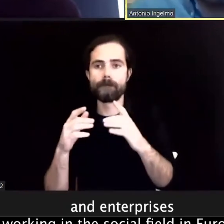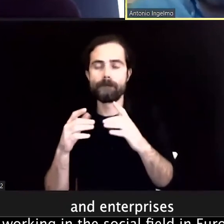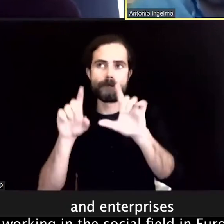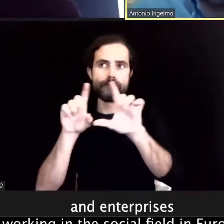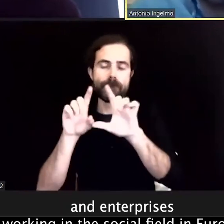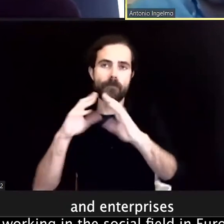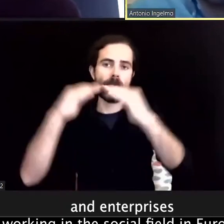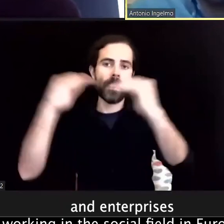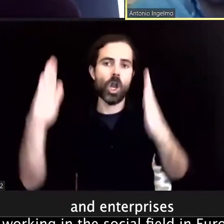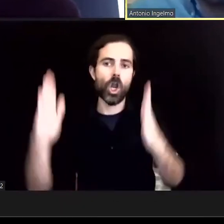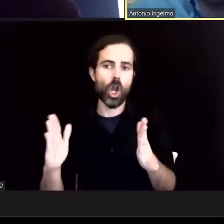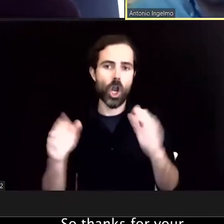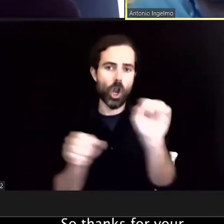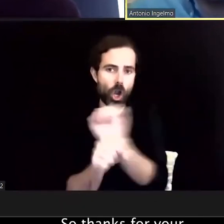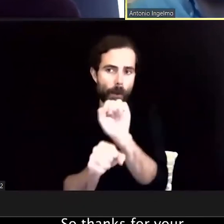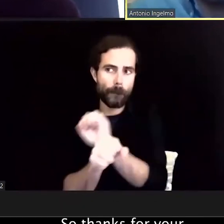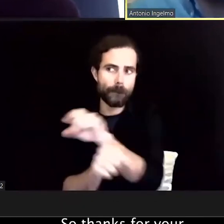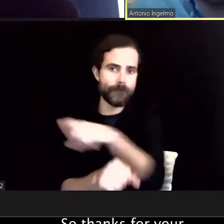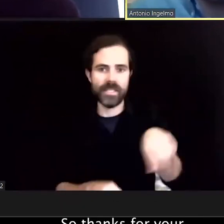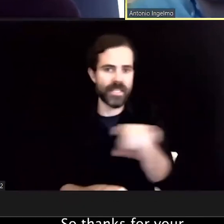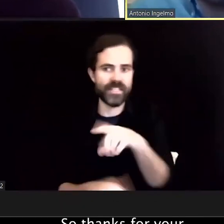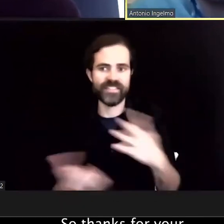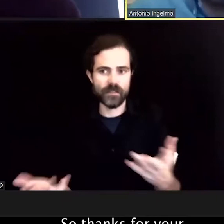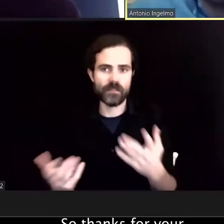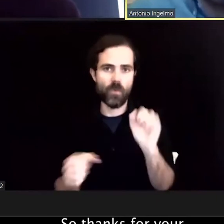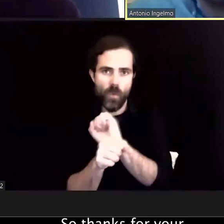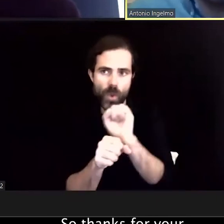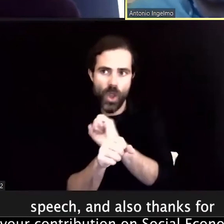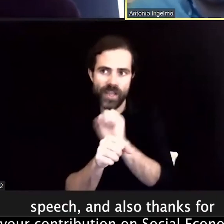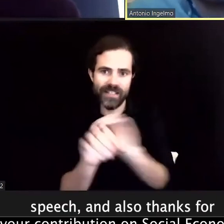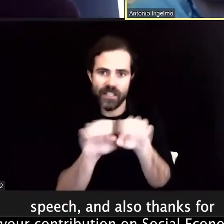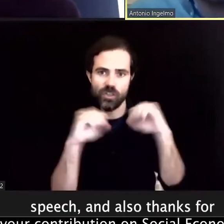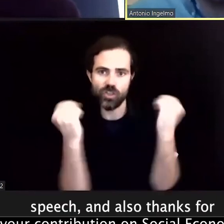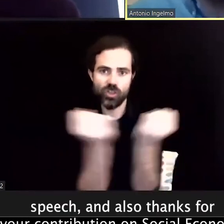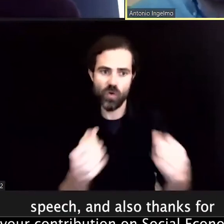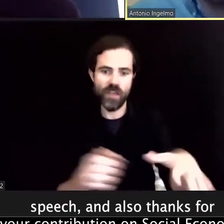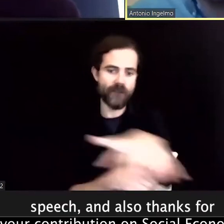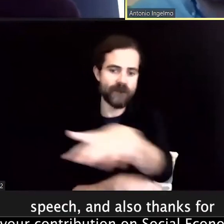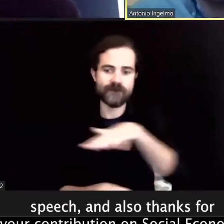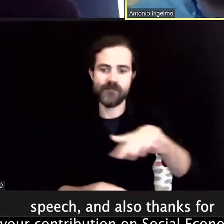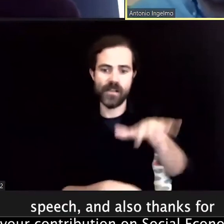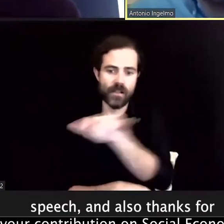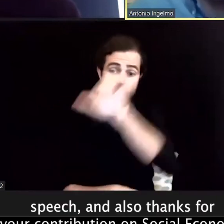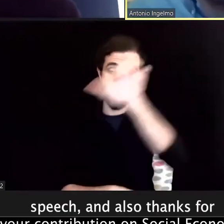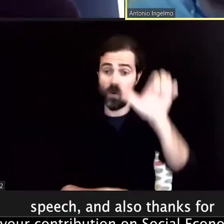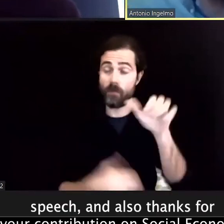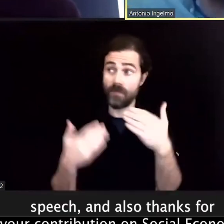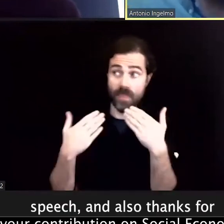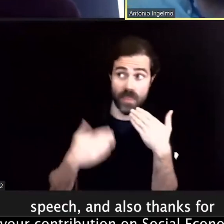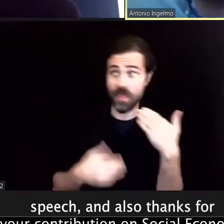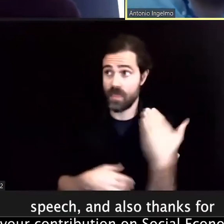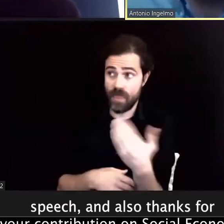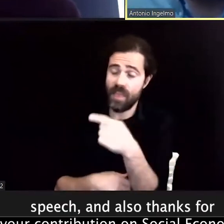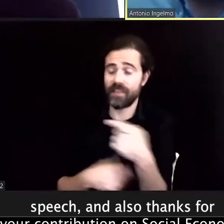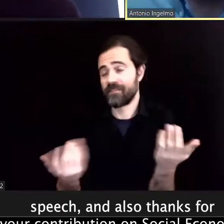field in Europe. So thanks for your speech, and also thanks for your